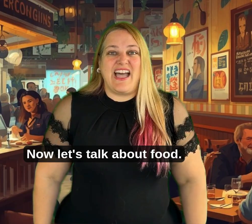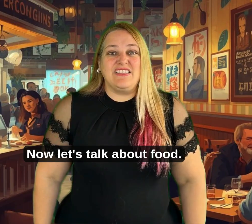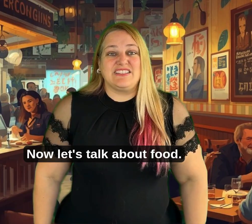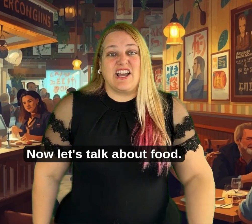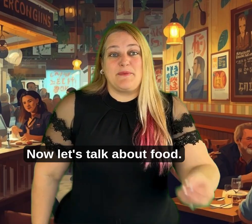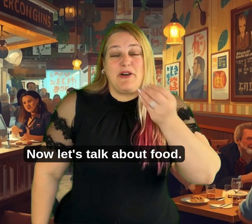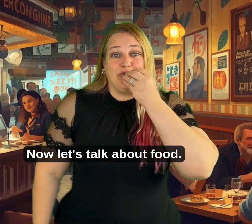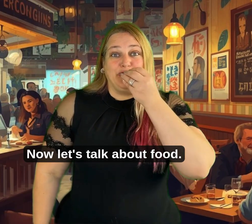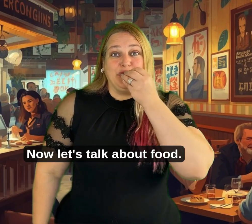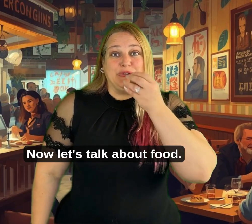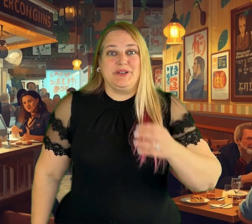Now let's talk about food.